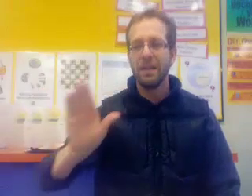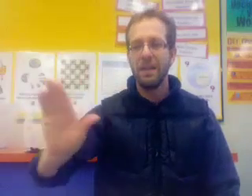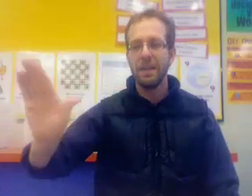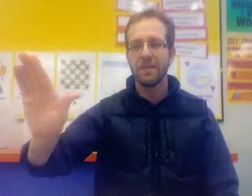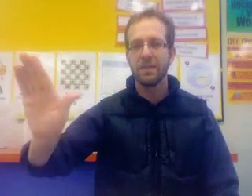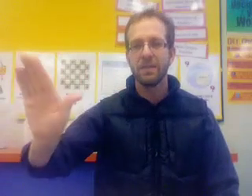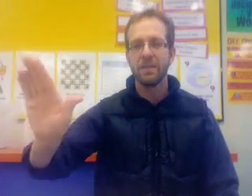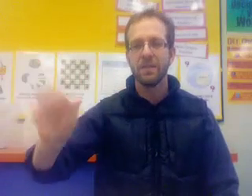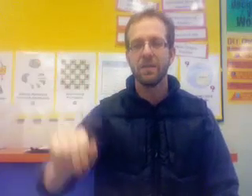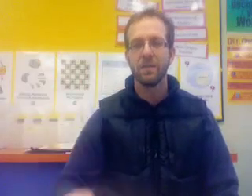His.